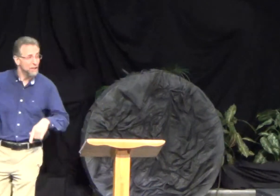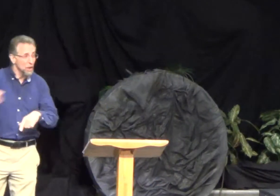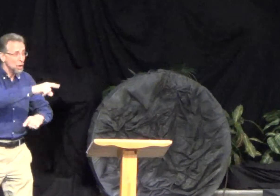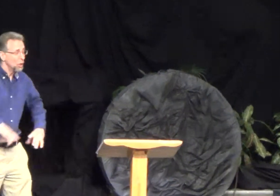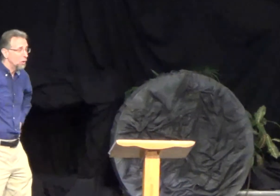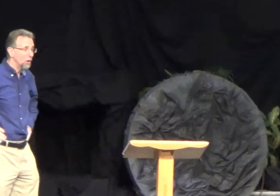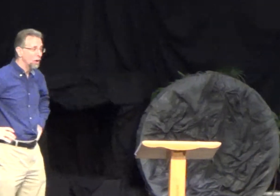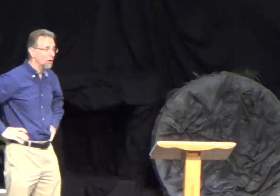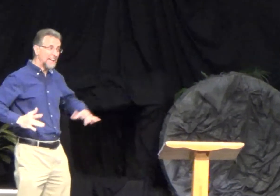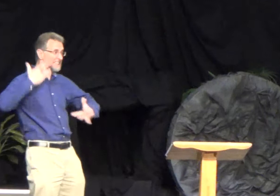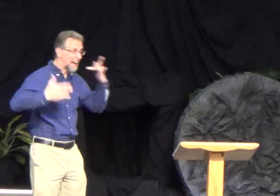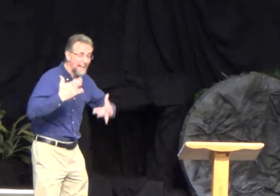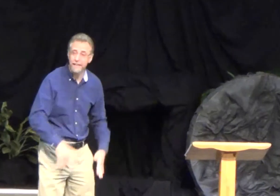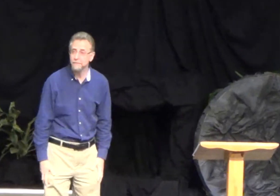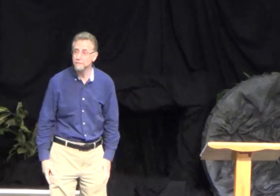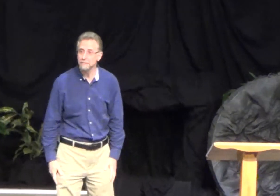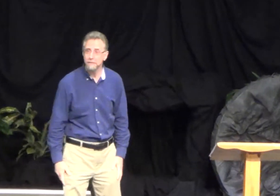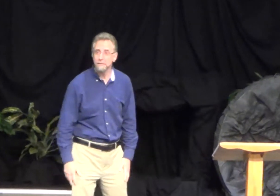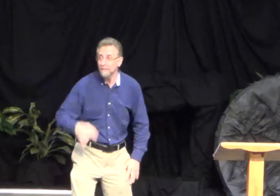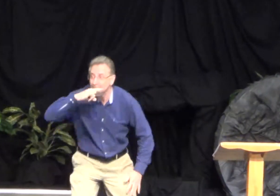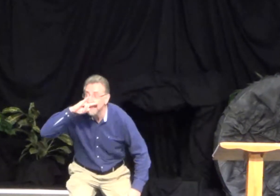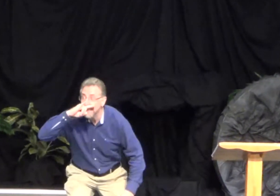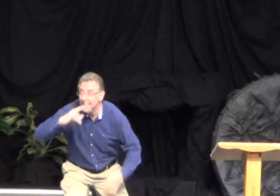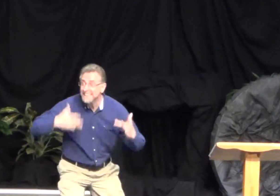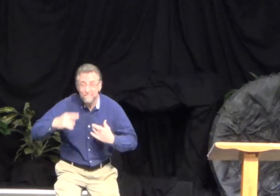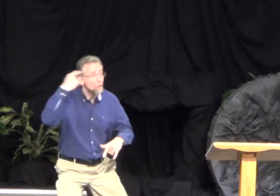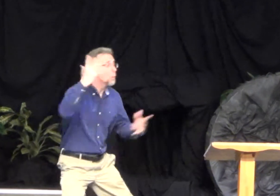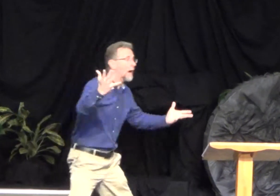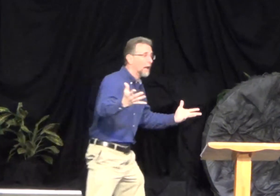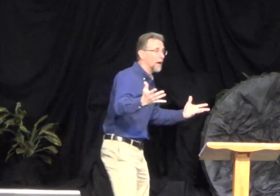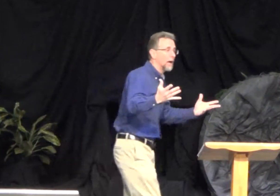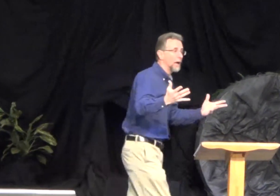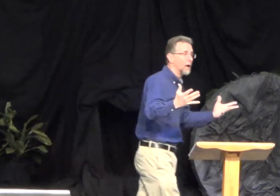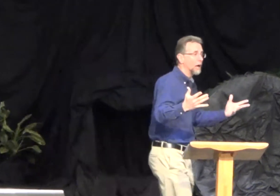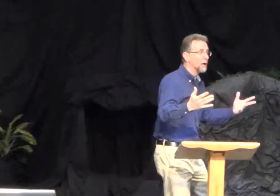Are you excited? Are you excited? What? My kids excited?